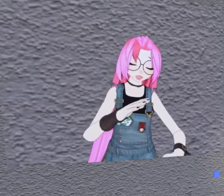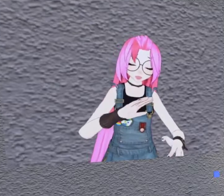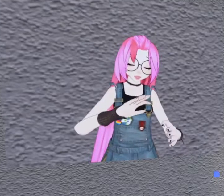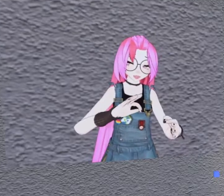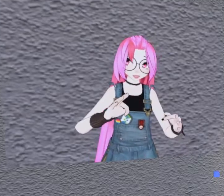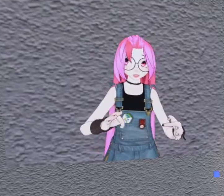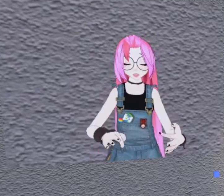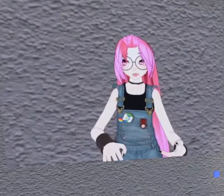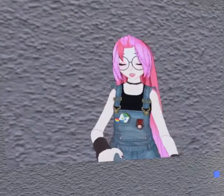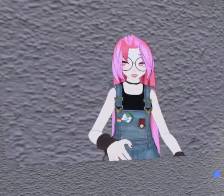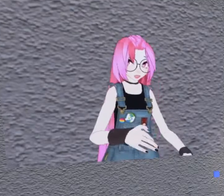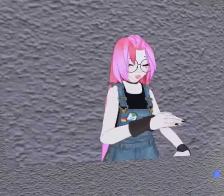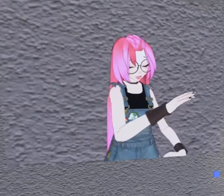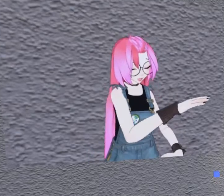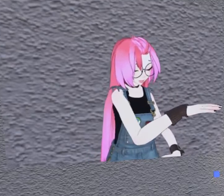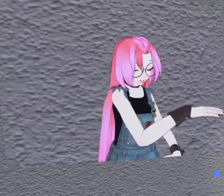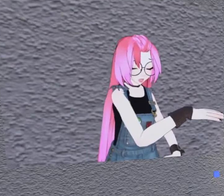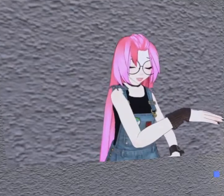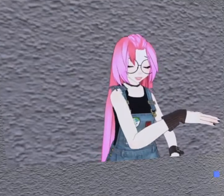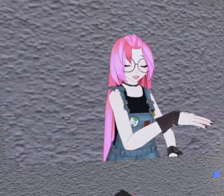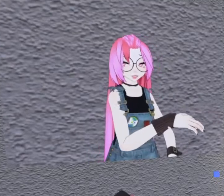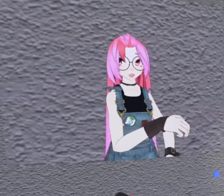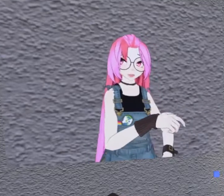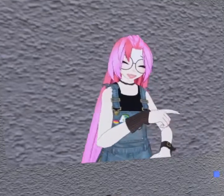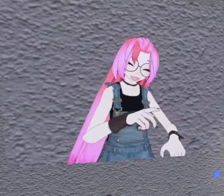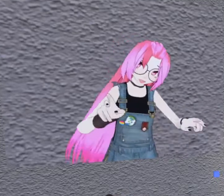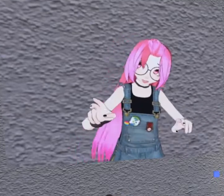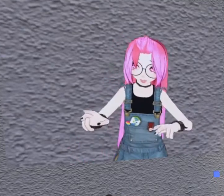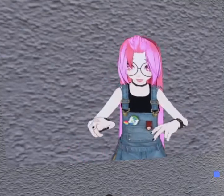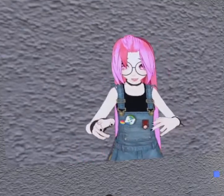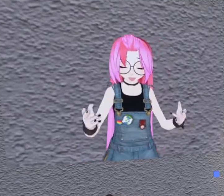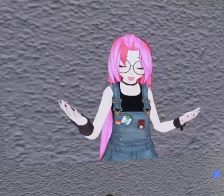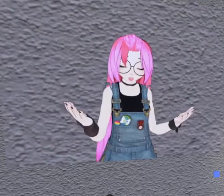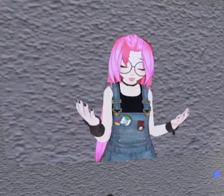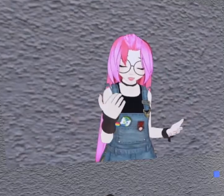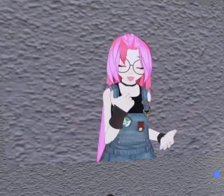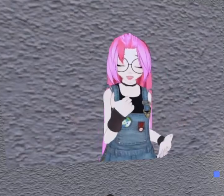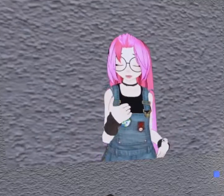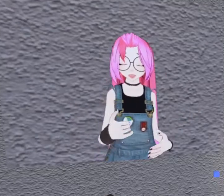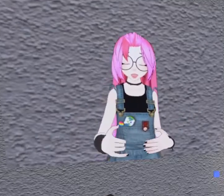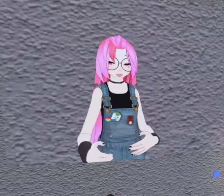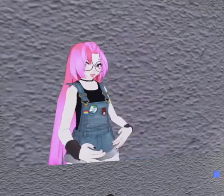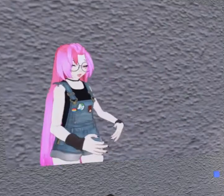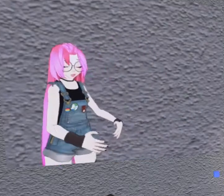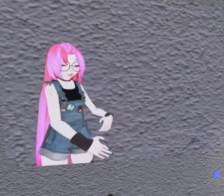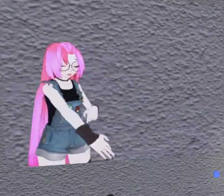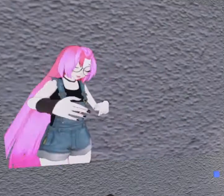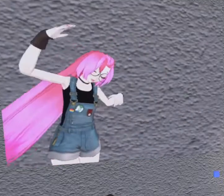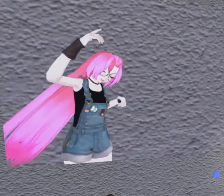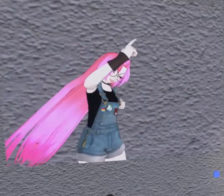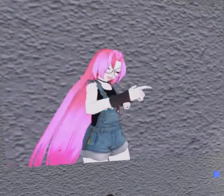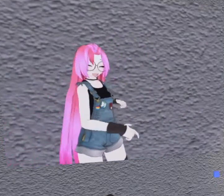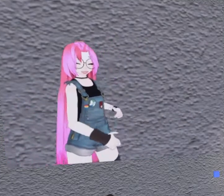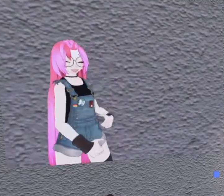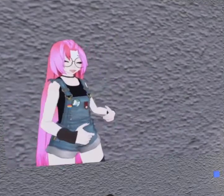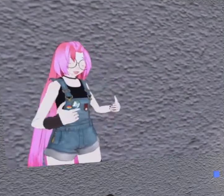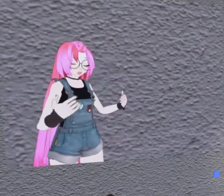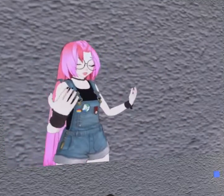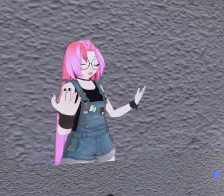that same story about me like tapping someone's shoulder and she turned around, she's like, oh, what's wrong? And I was like, like, what the